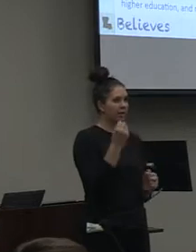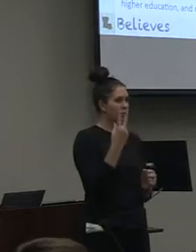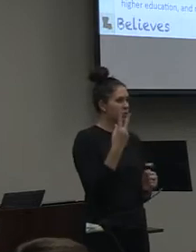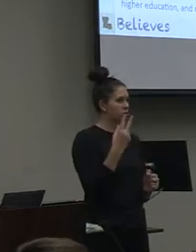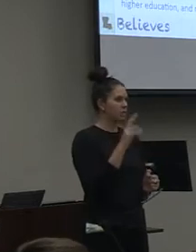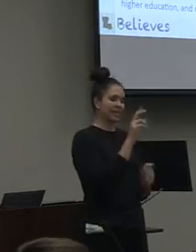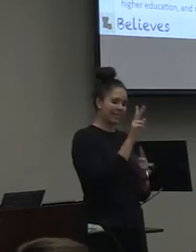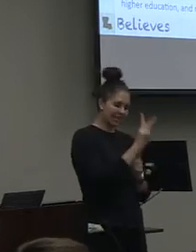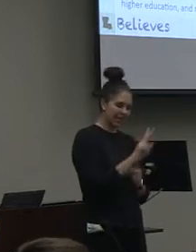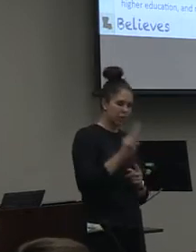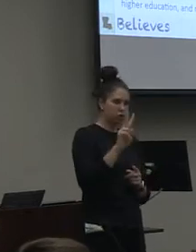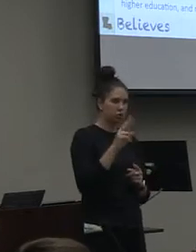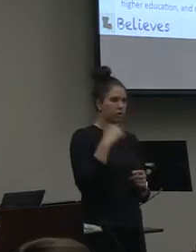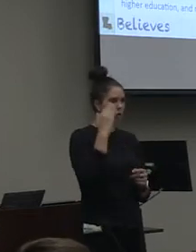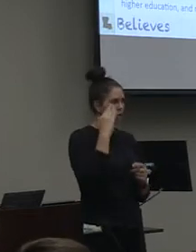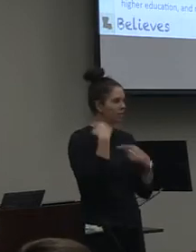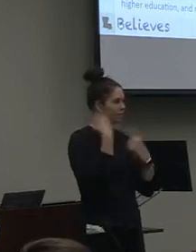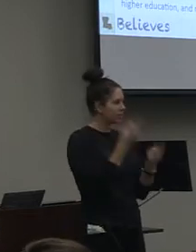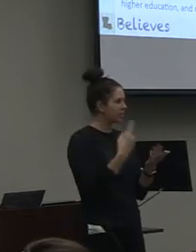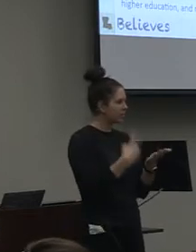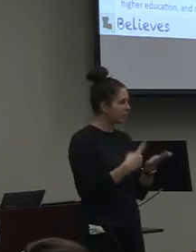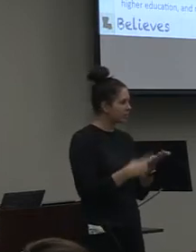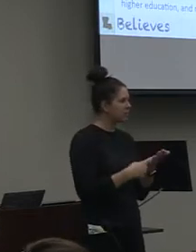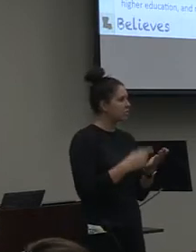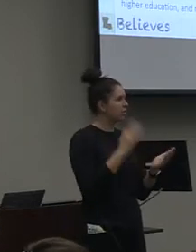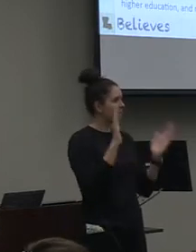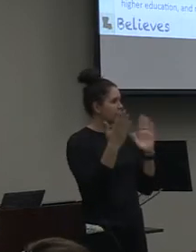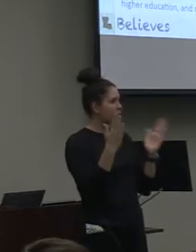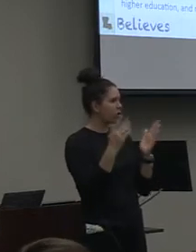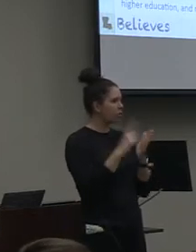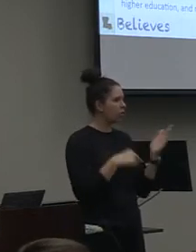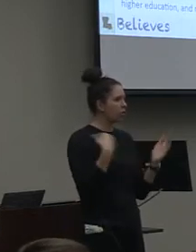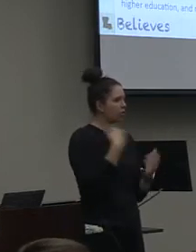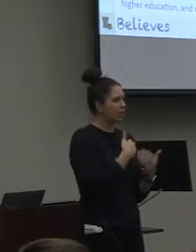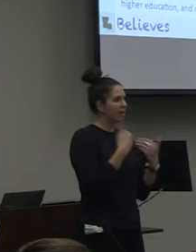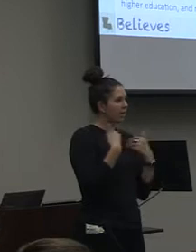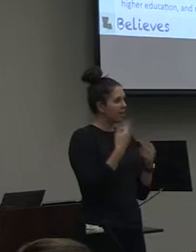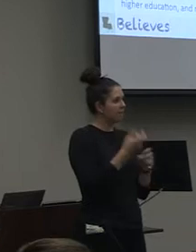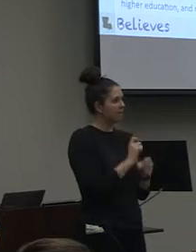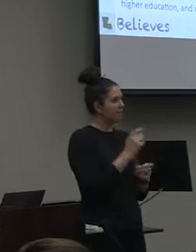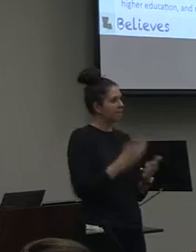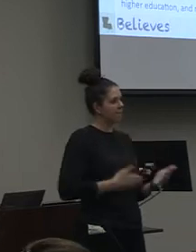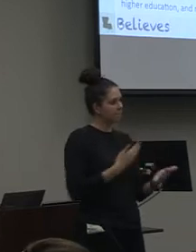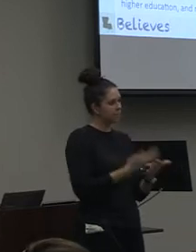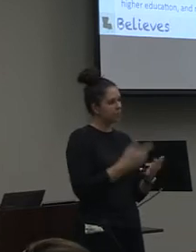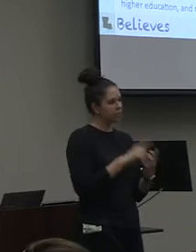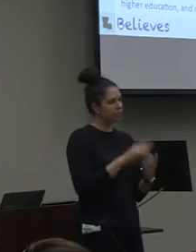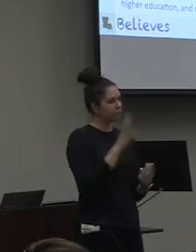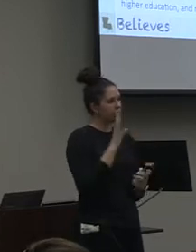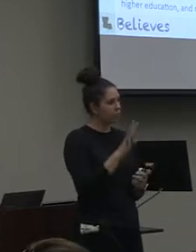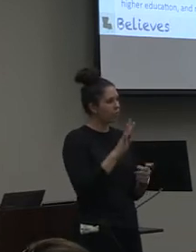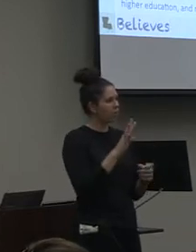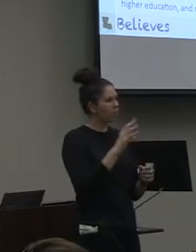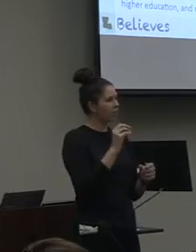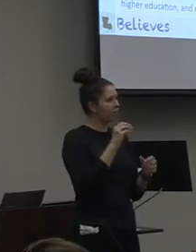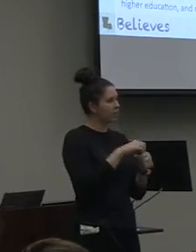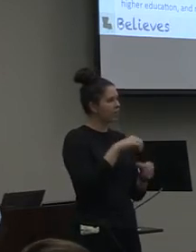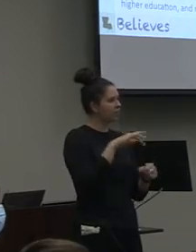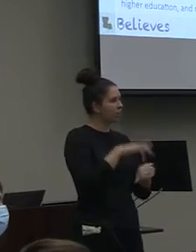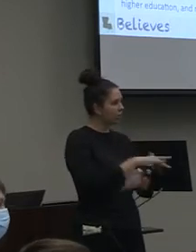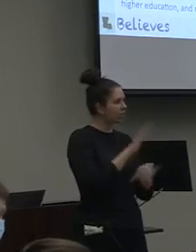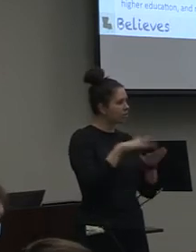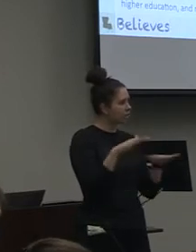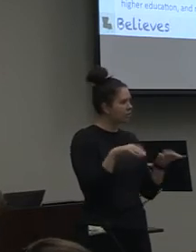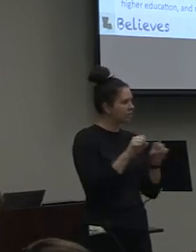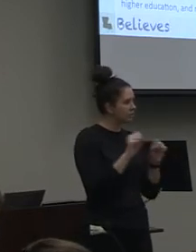I know that there's been discussion of mirroring it off of what we have with the birth through 4-year-old and the early childhood system and using the